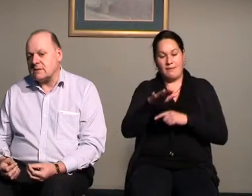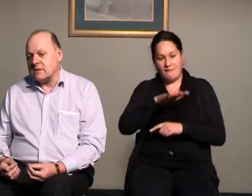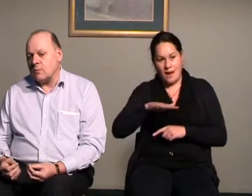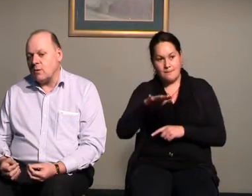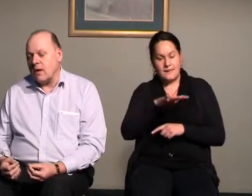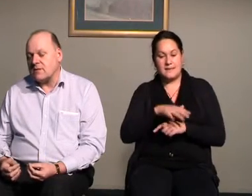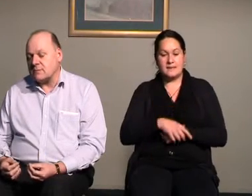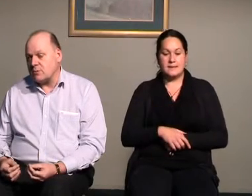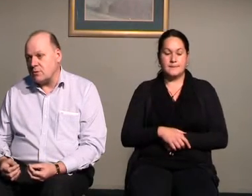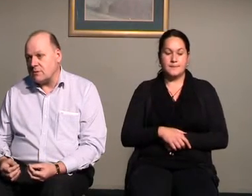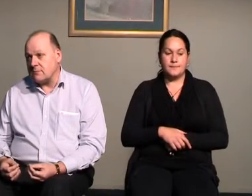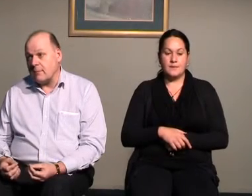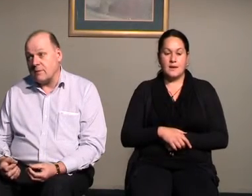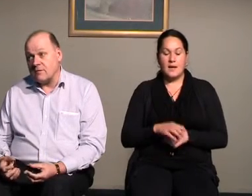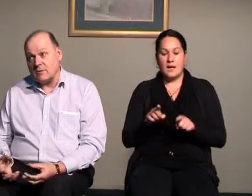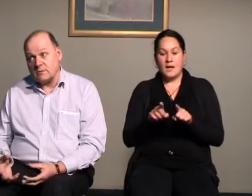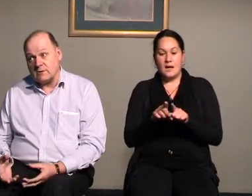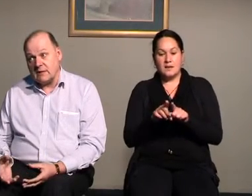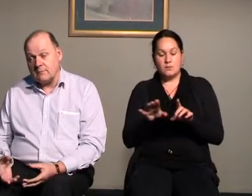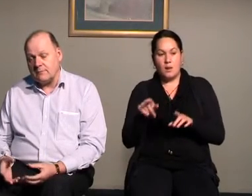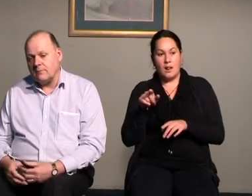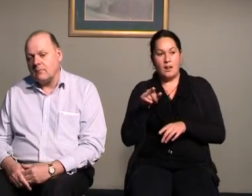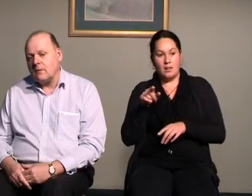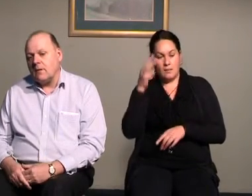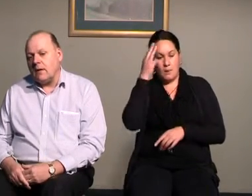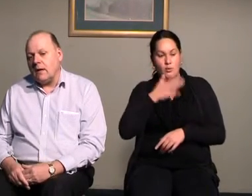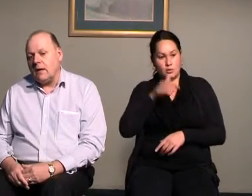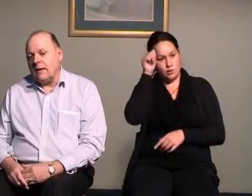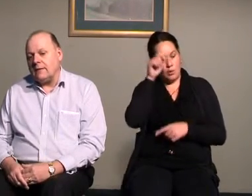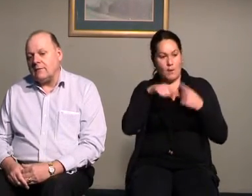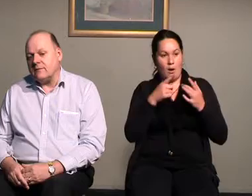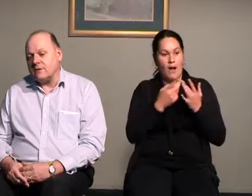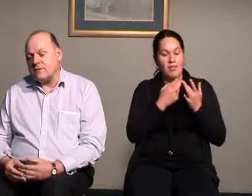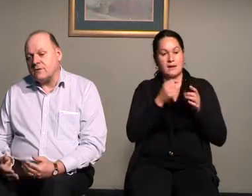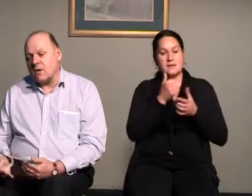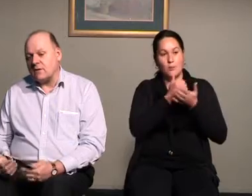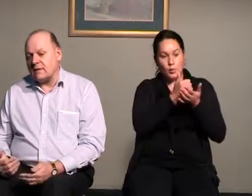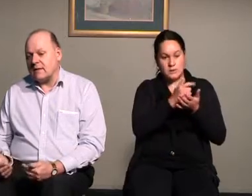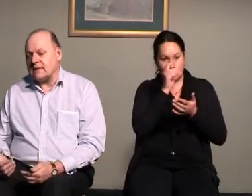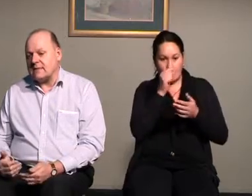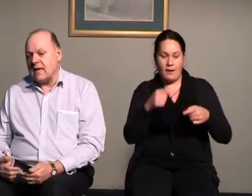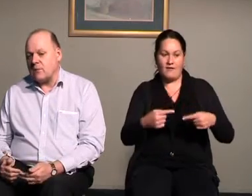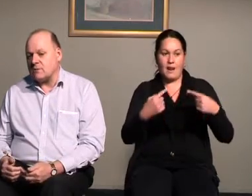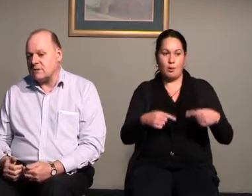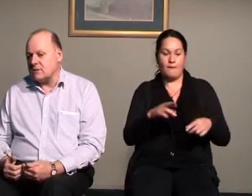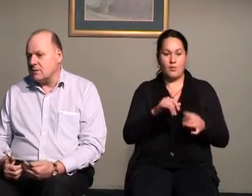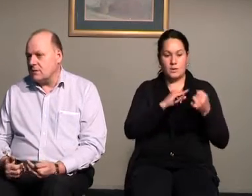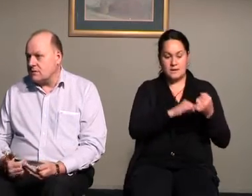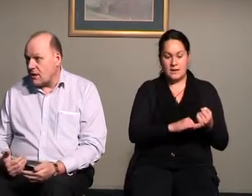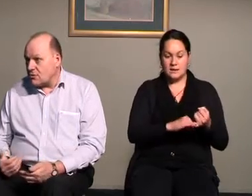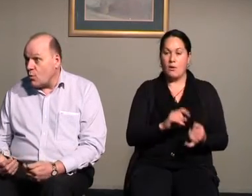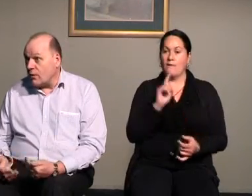to see what other supports might be available to him. And so the first contact that the LAC had was